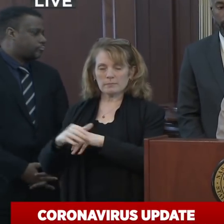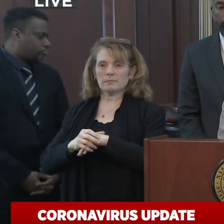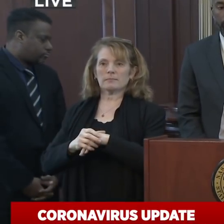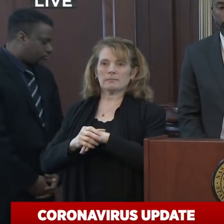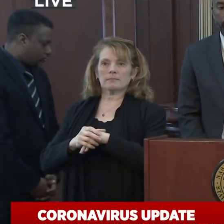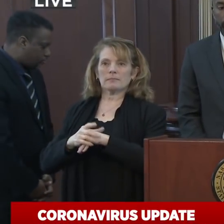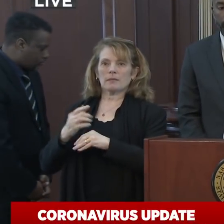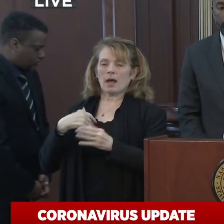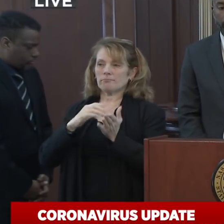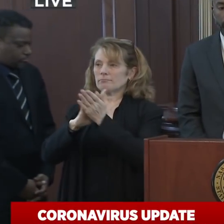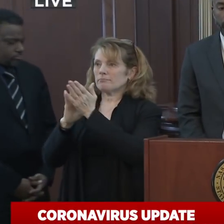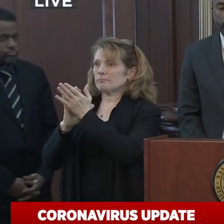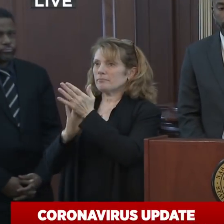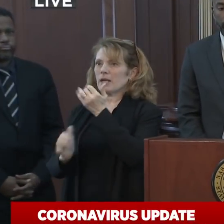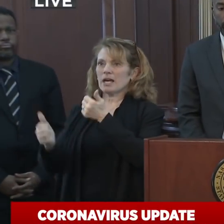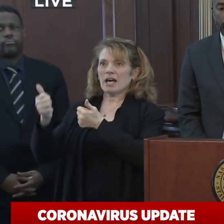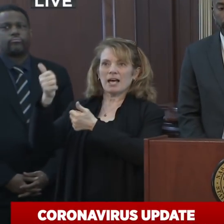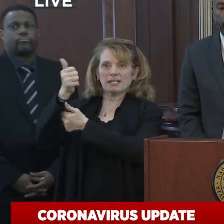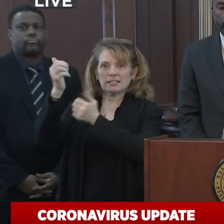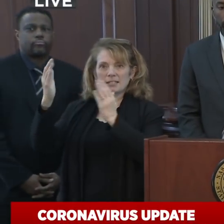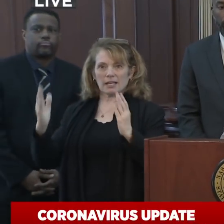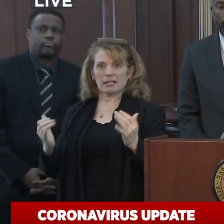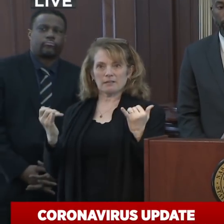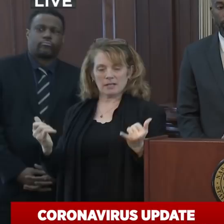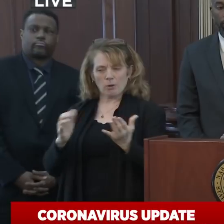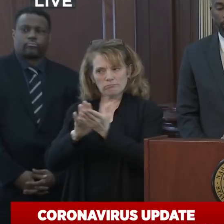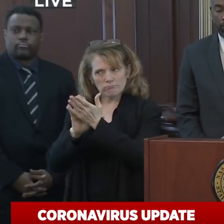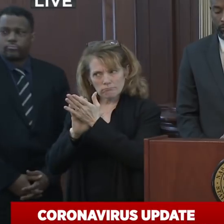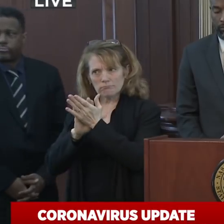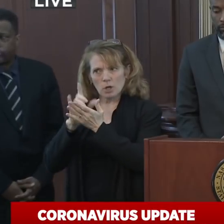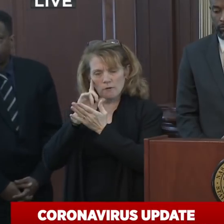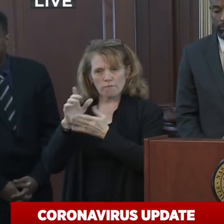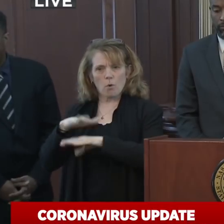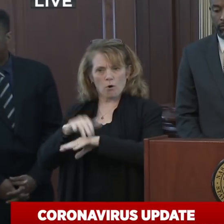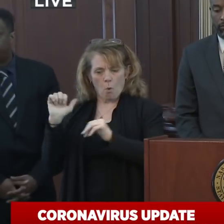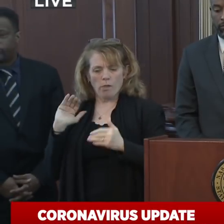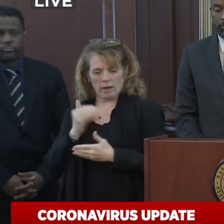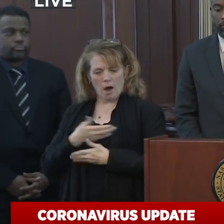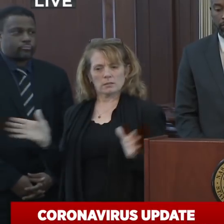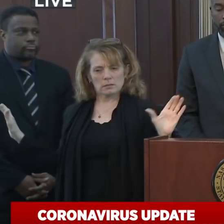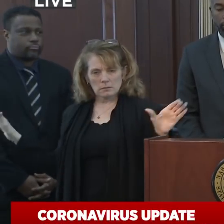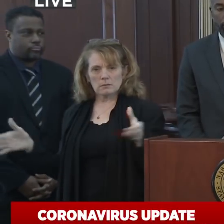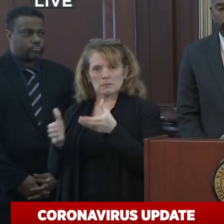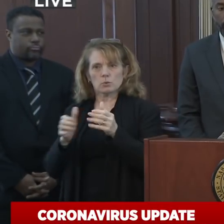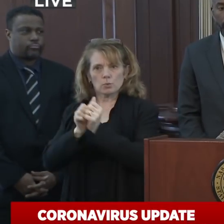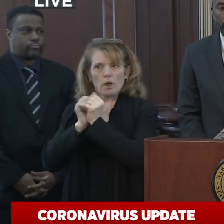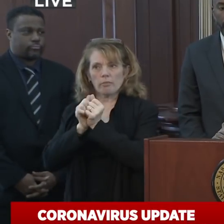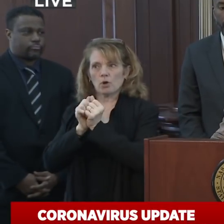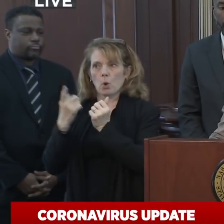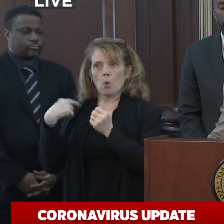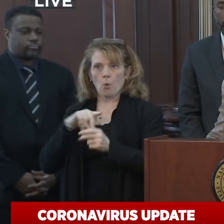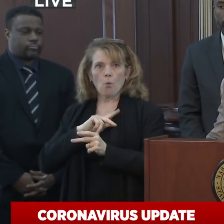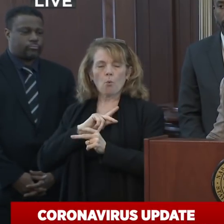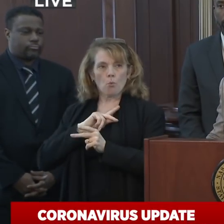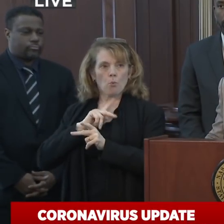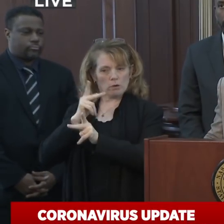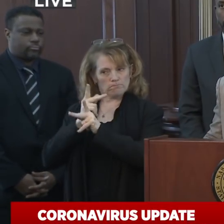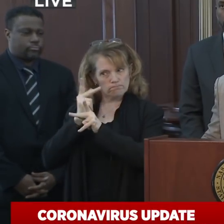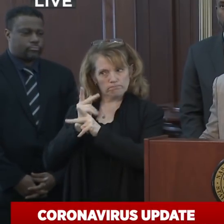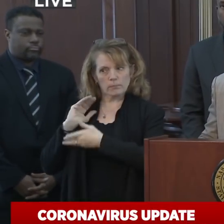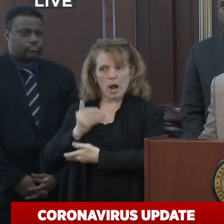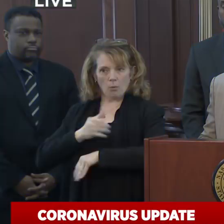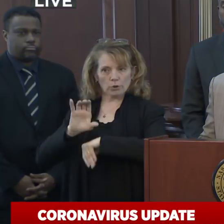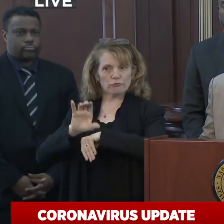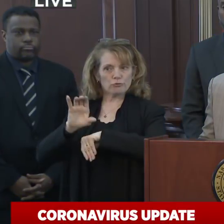commend our county executive on this morning for calling us together. We have taken precautionary measures at our